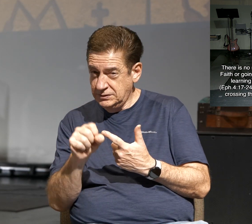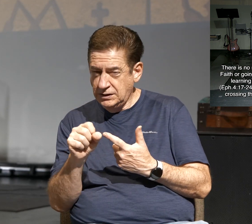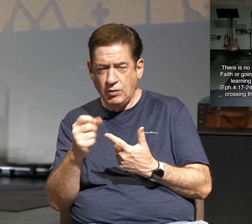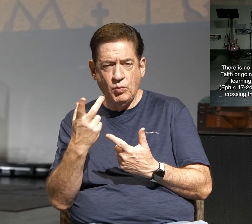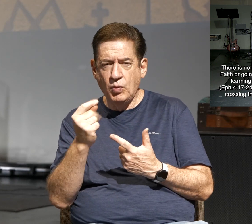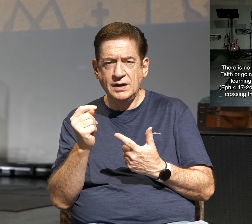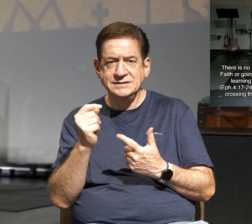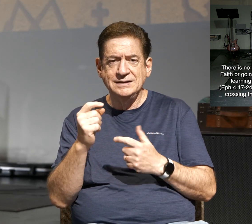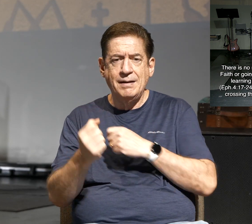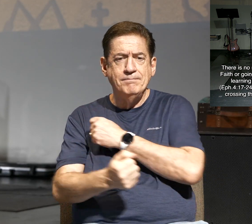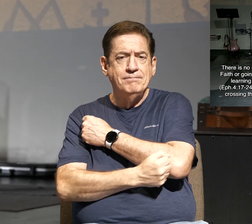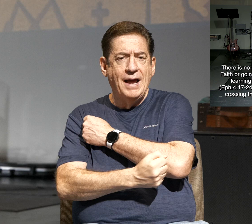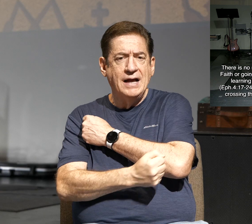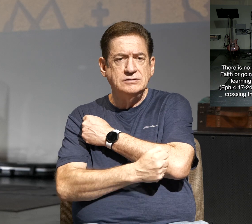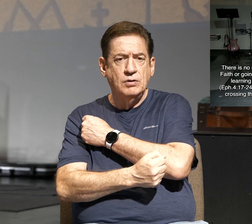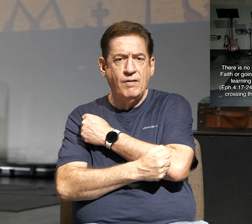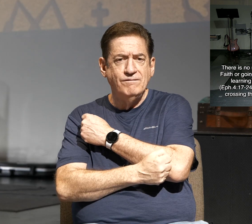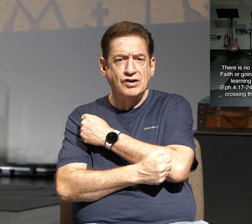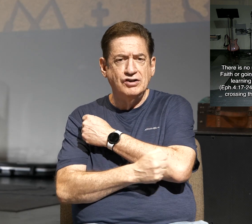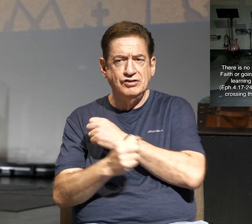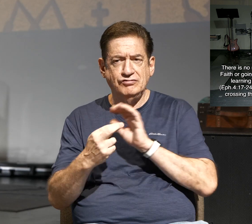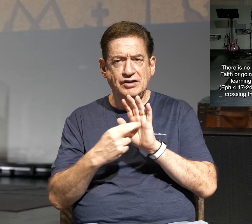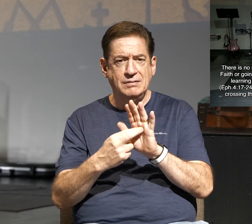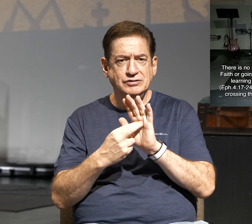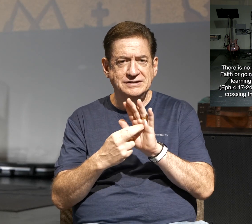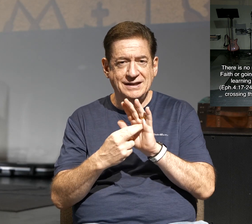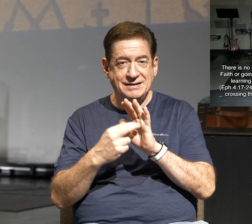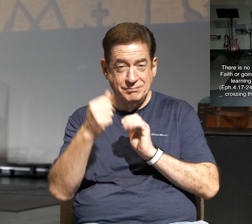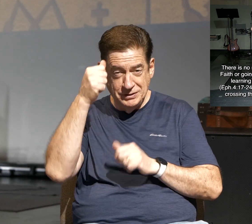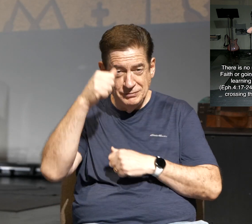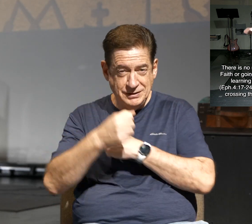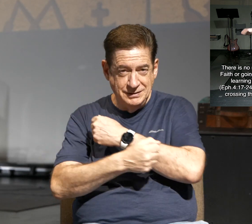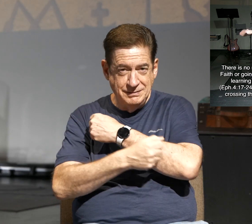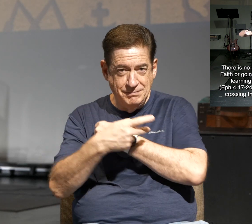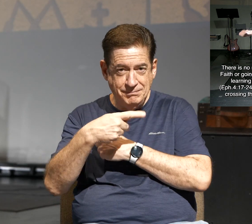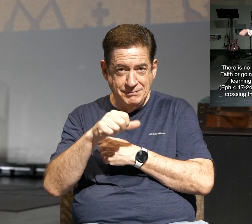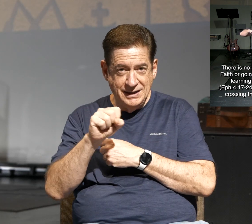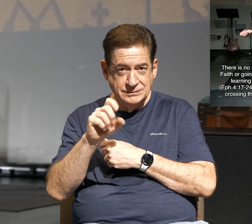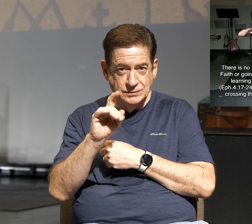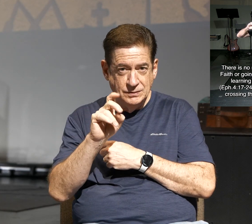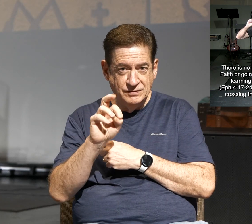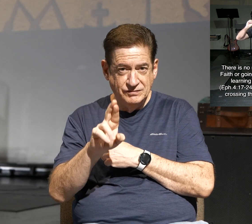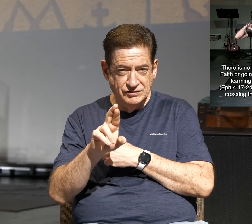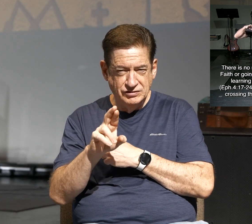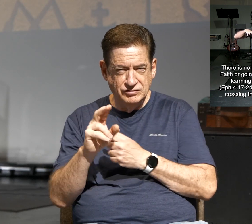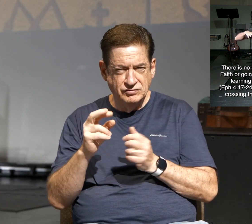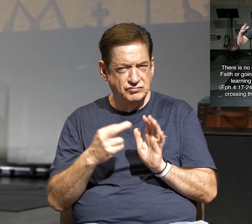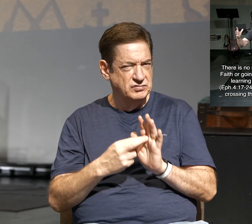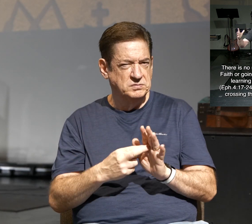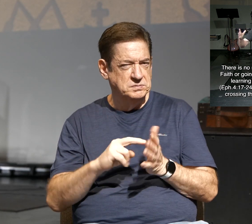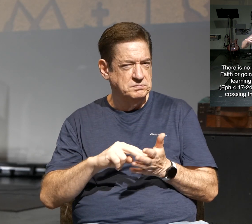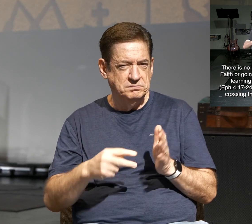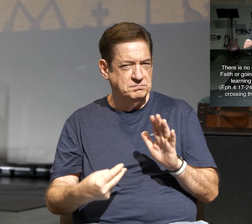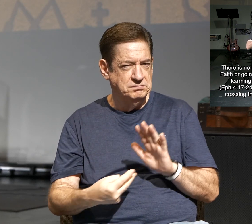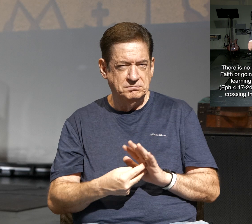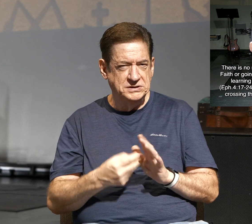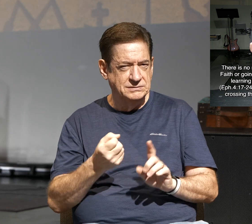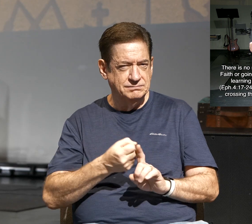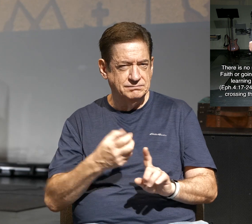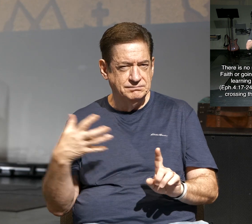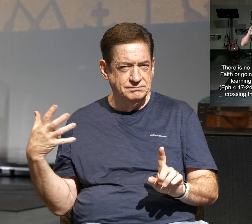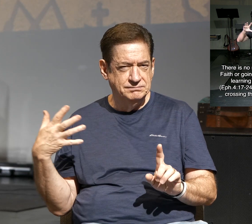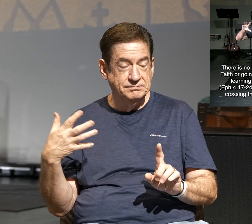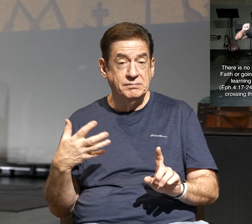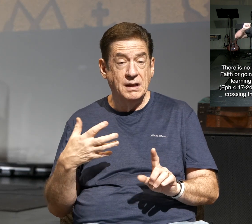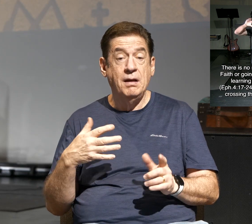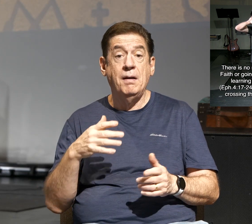does the Passover represent? Remember, while they were in Egyptian bondage, they instituted the first time the